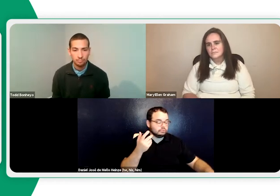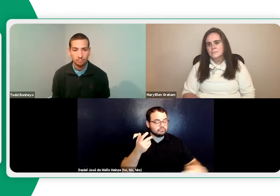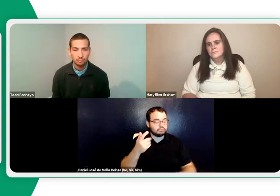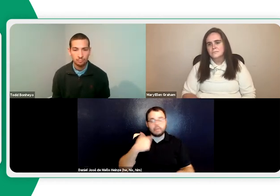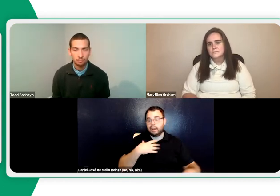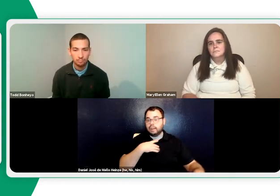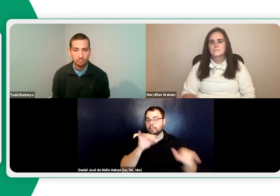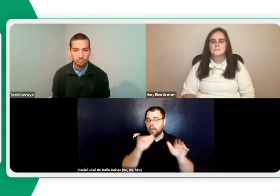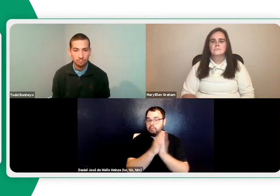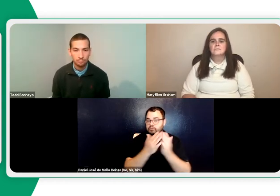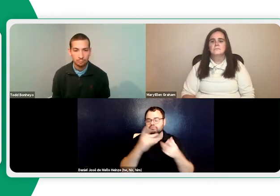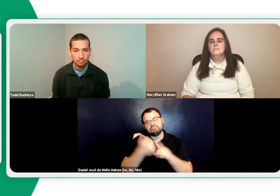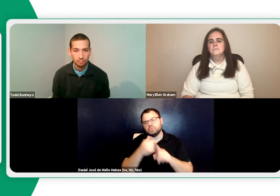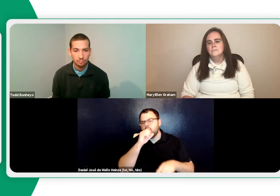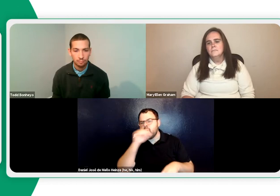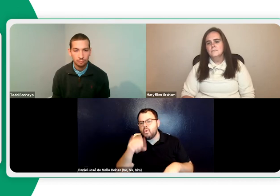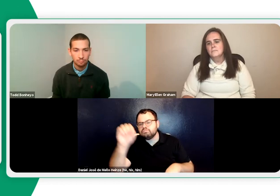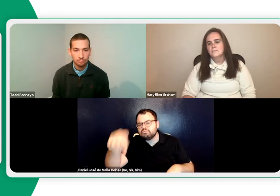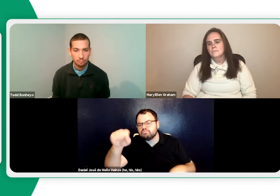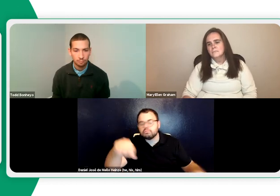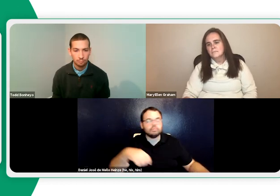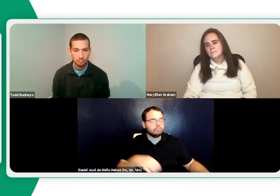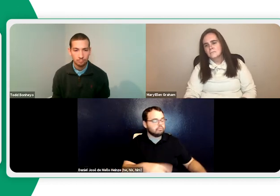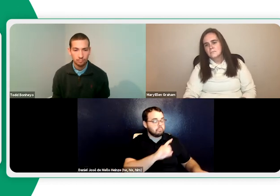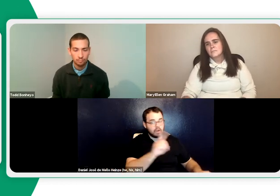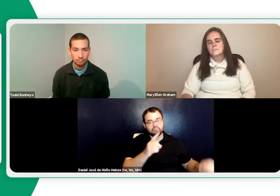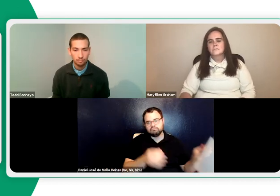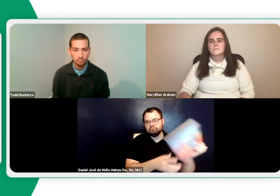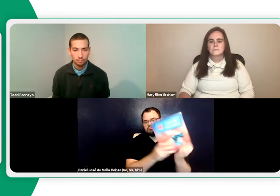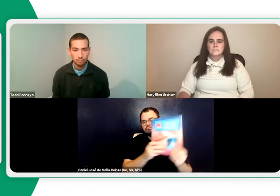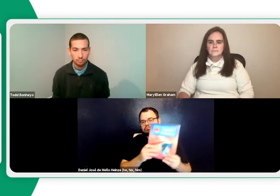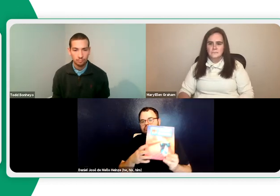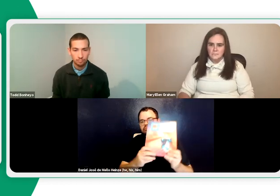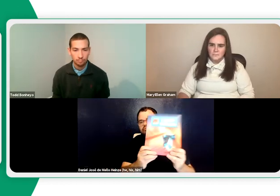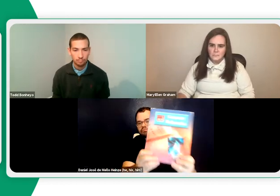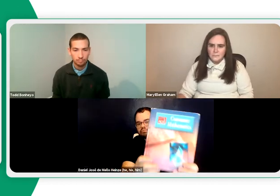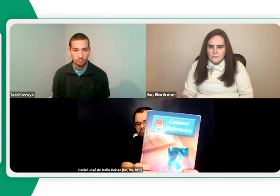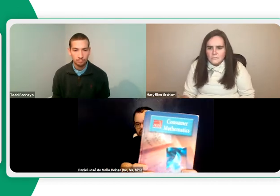variety of different resources as I teach as well. I like this book. It's an old one, but it's really good.